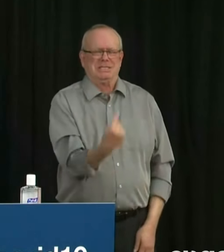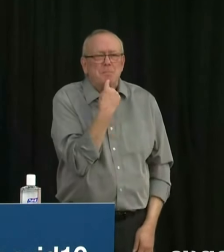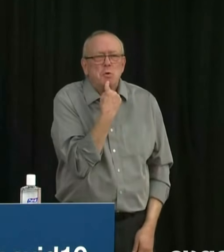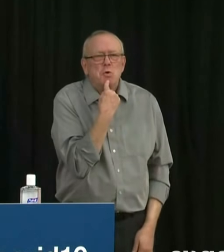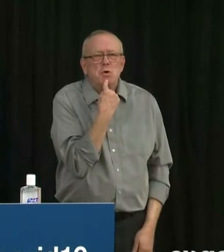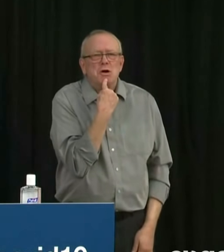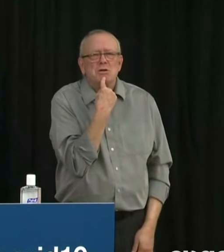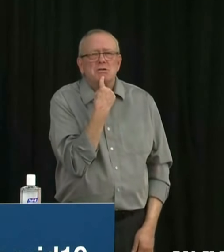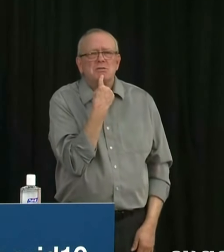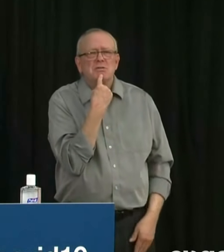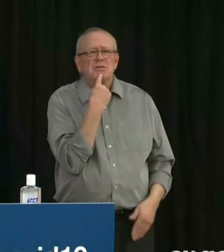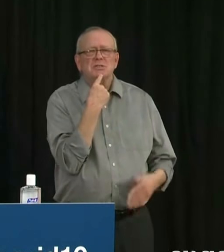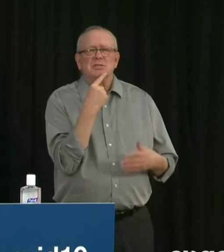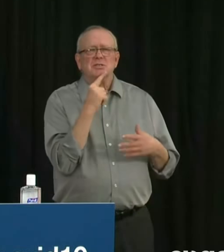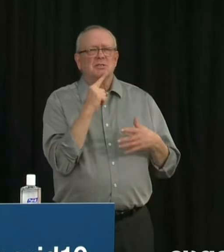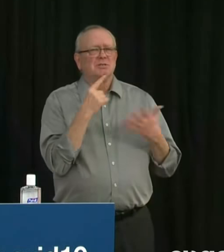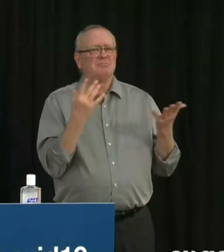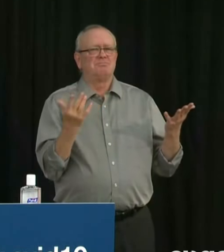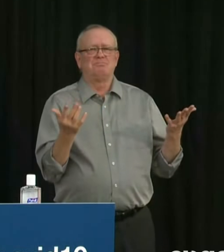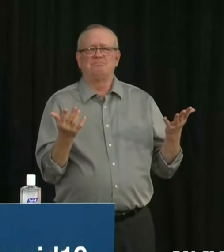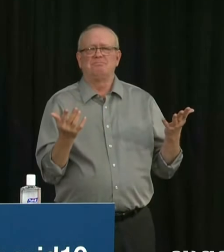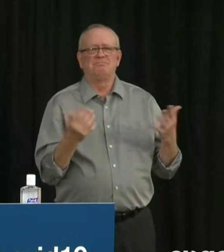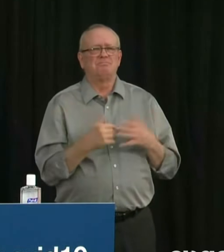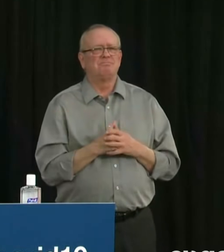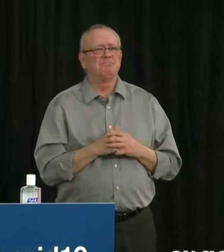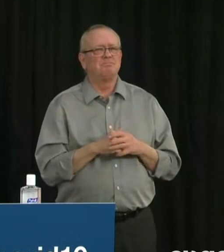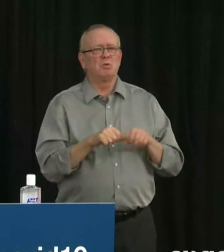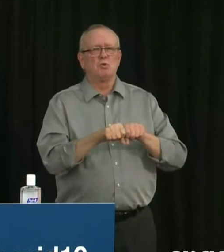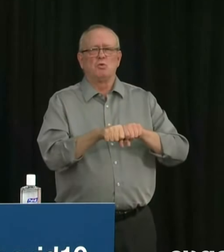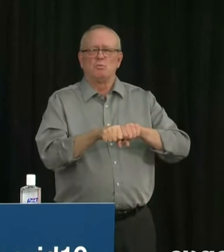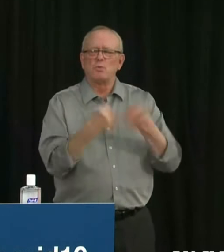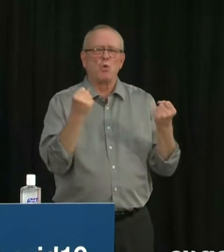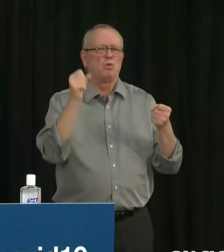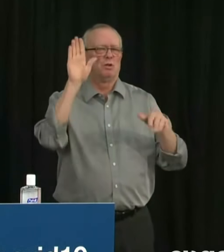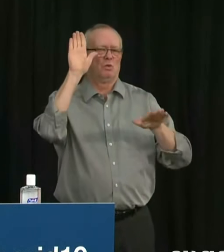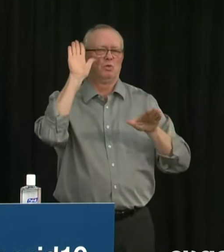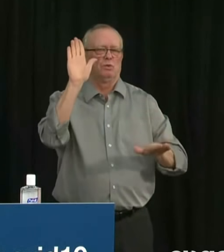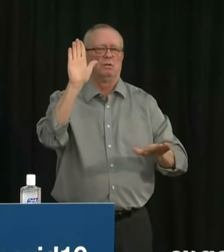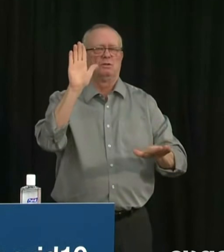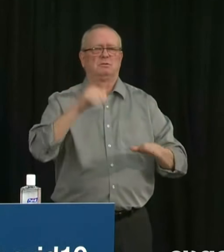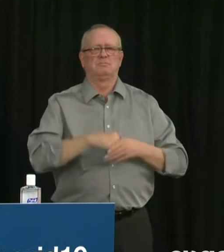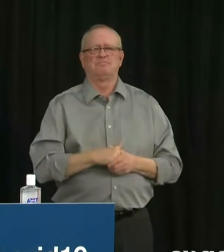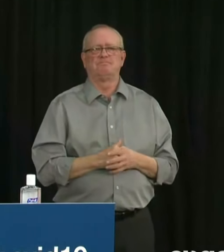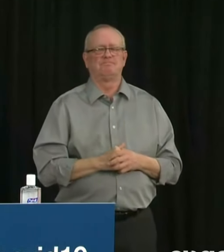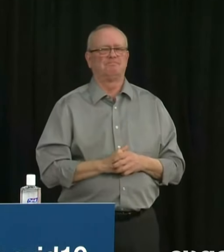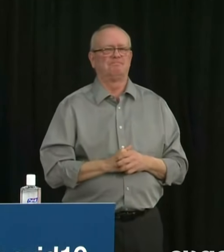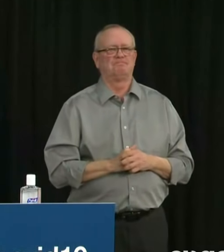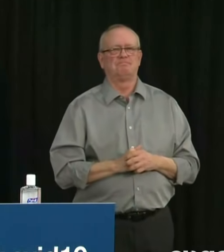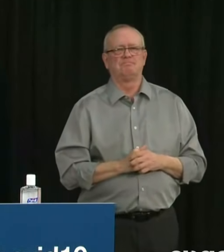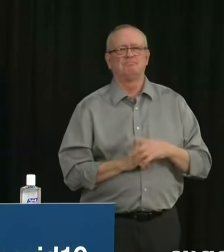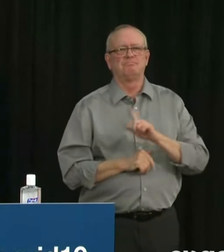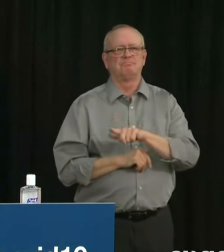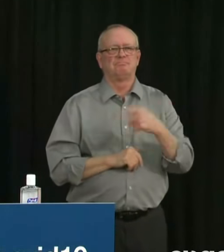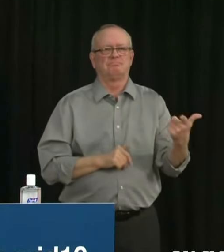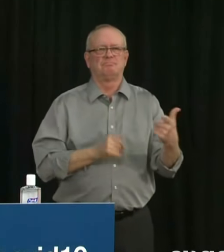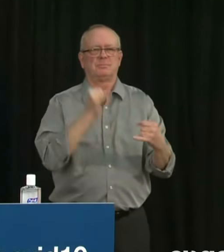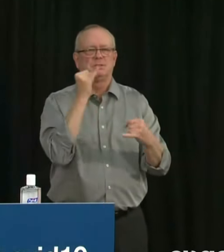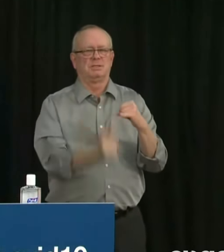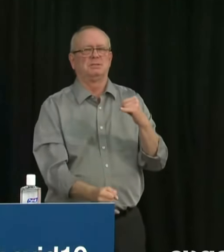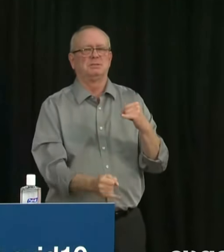and is a violation of the oath that all of us have taken. All right, operator, could you put through the final question,